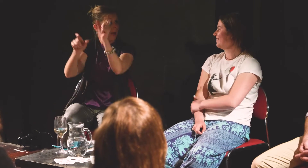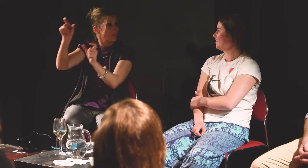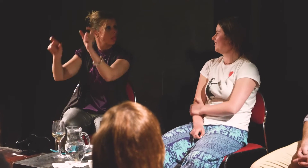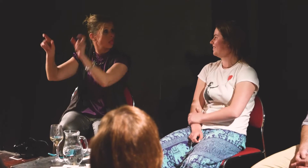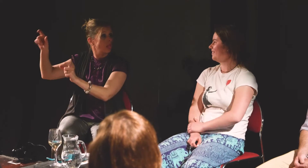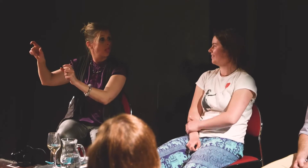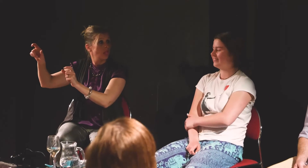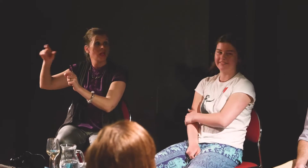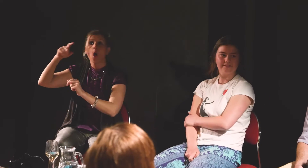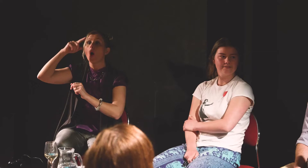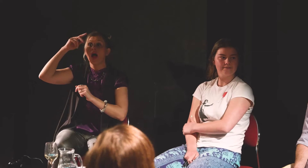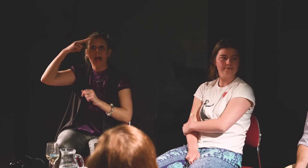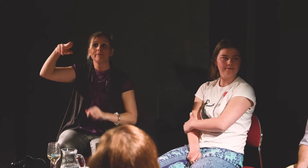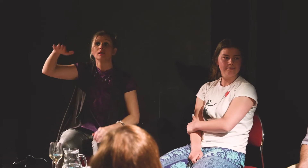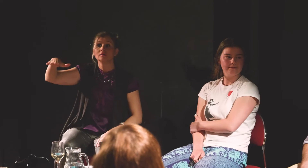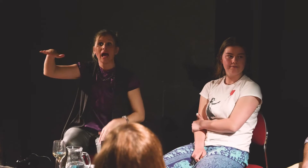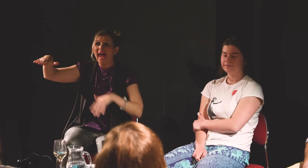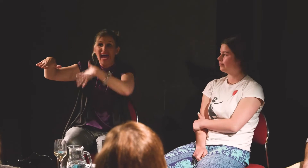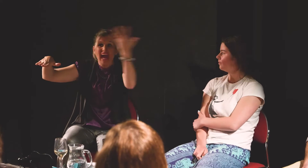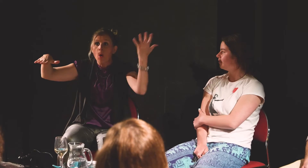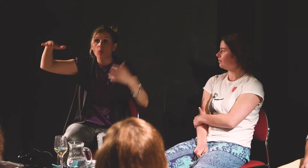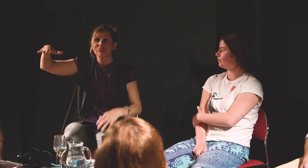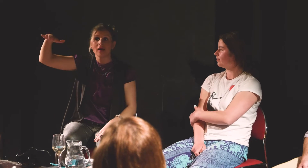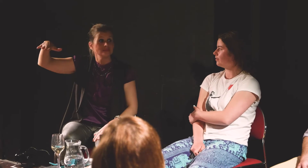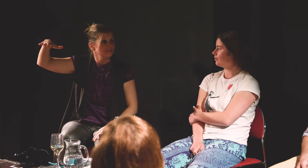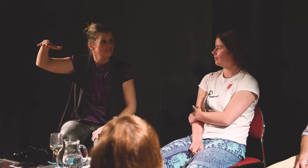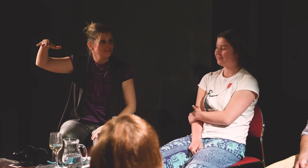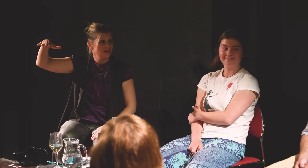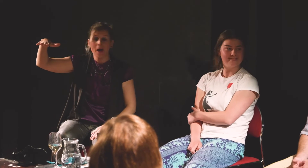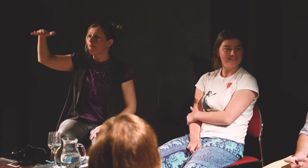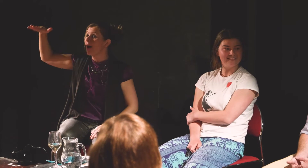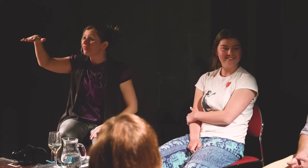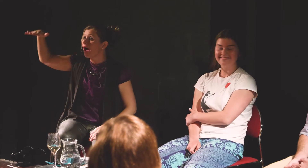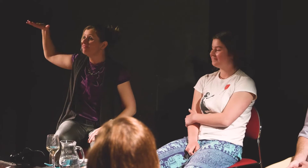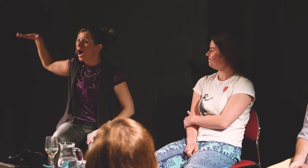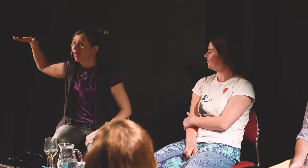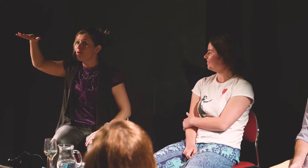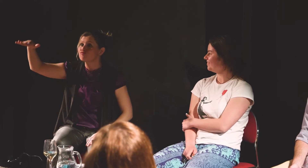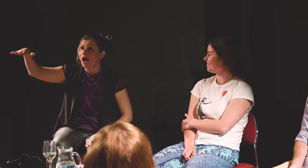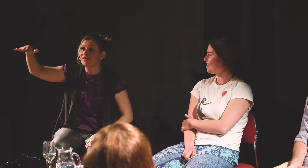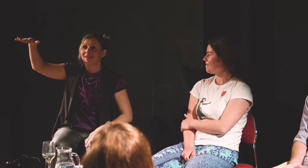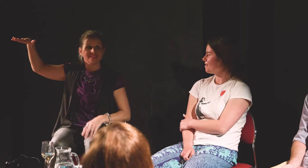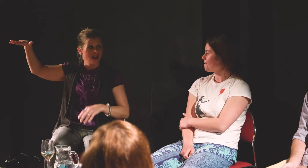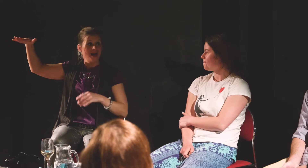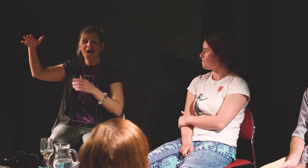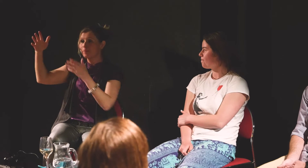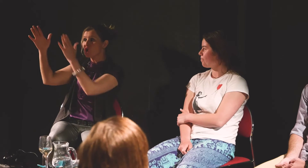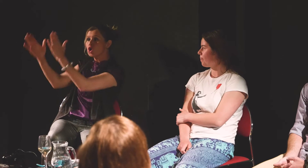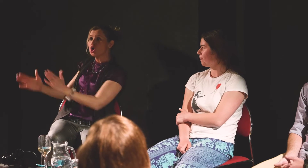here represented people? It was people's names. Names of people. So anybody had this sign? Mother, father, brother?